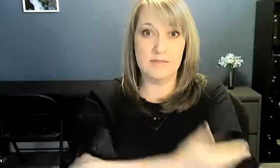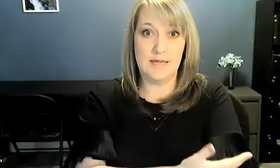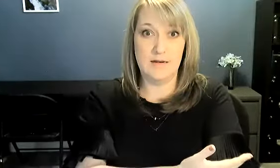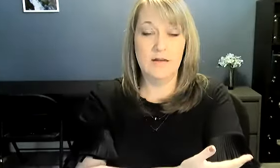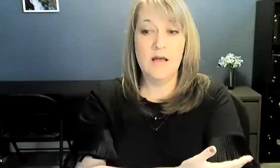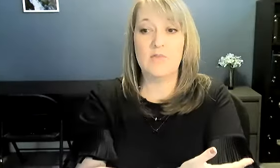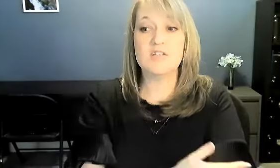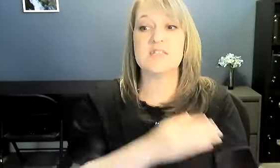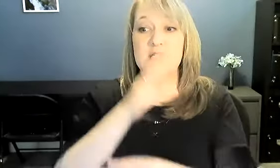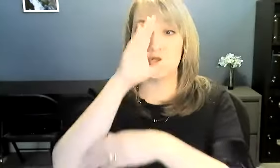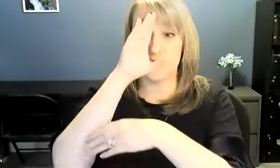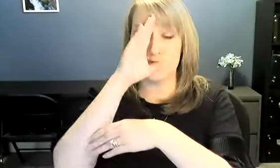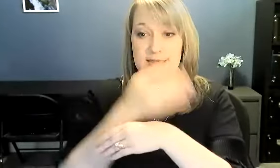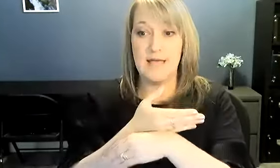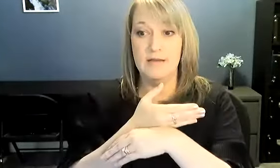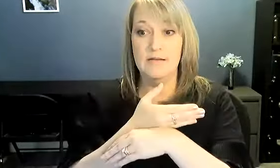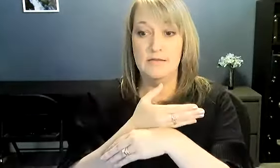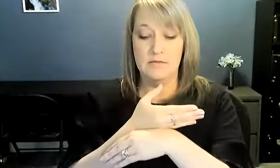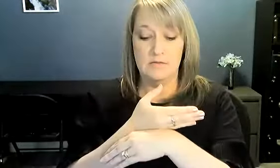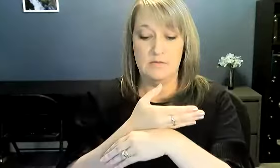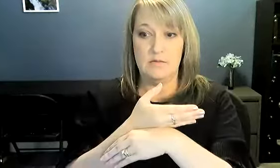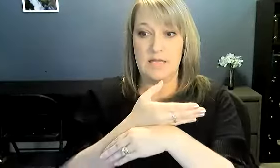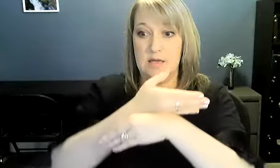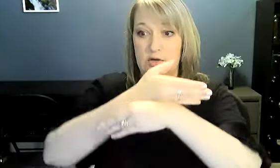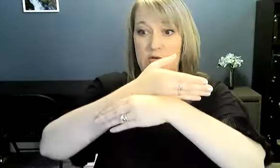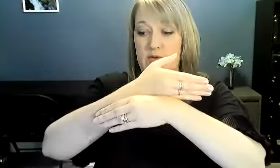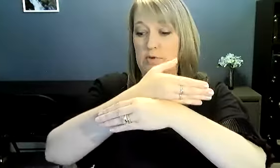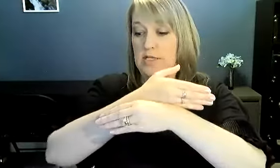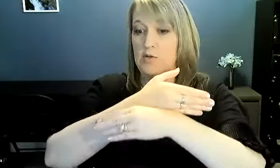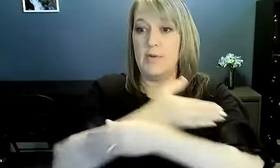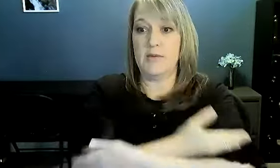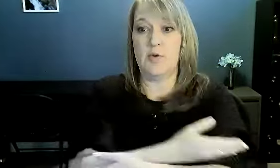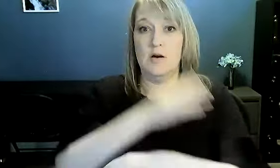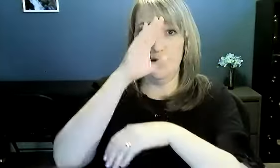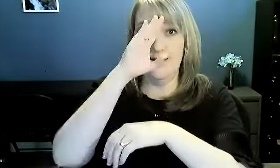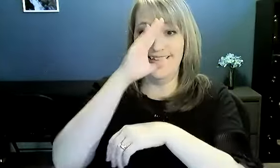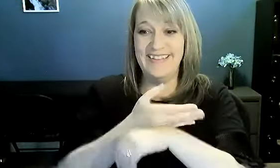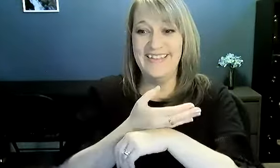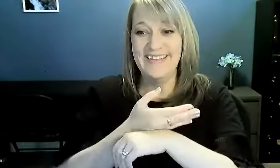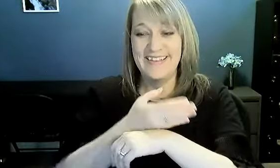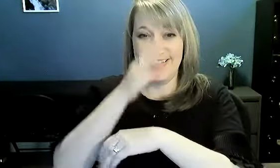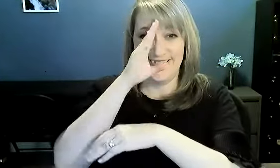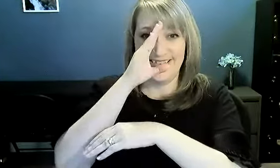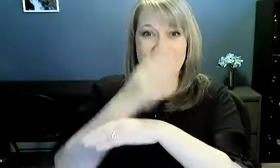Son. I've also seen it shortened to son. Like you don't even really do the baby part. Son.